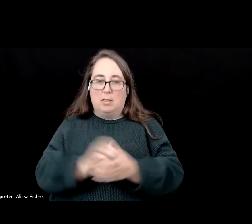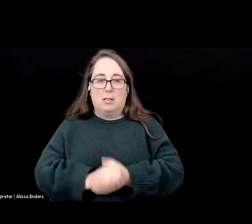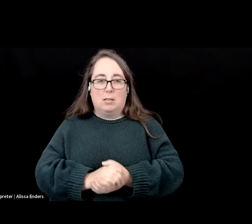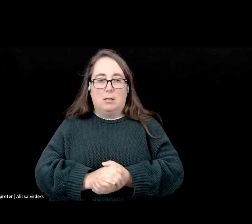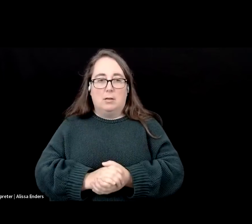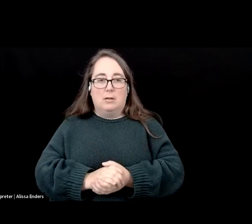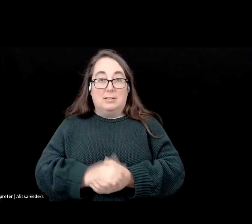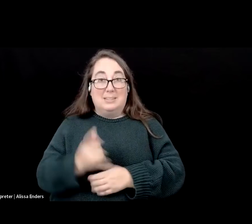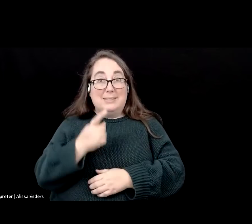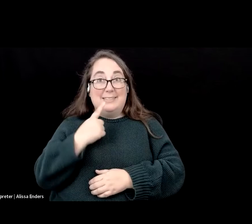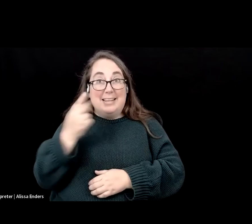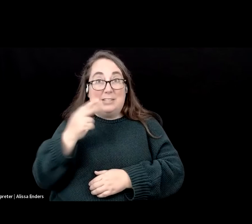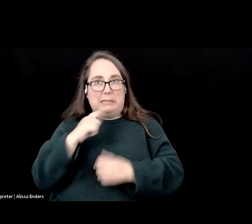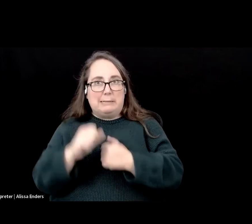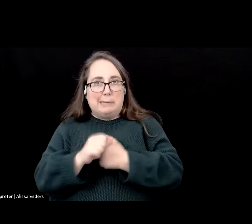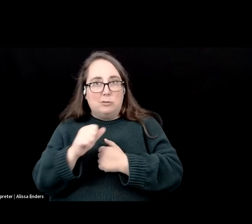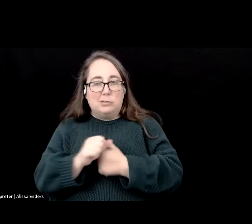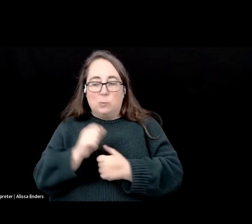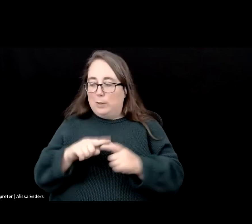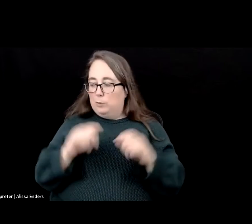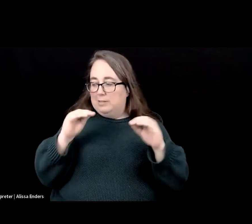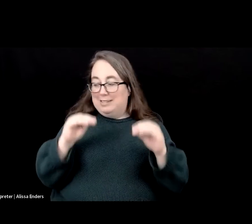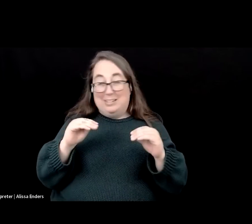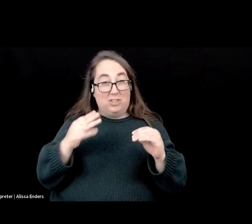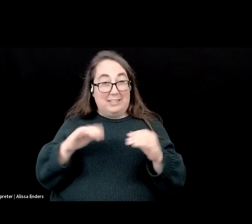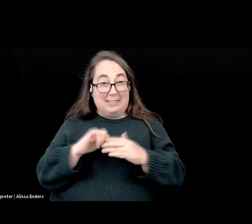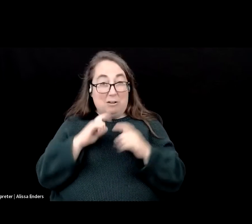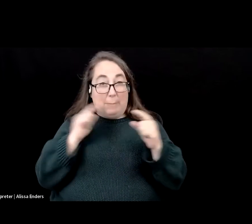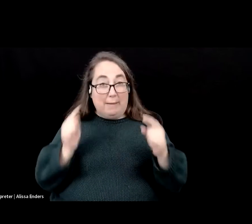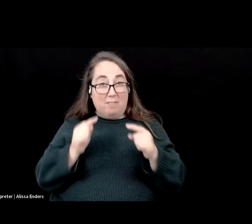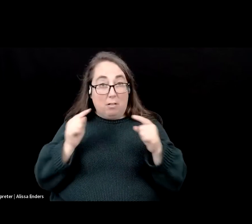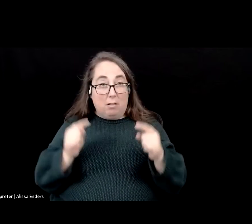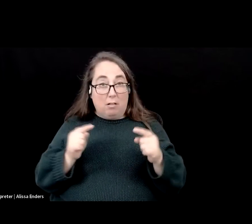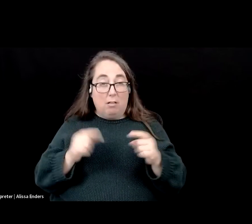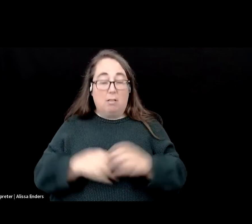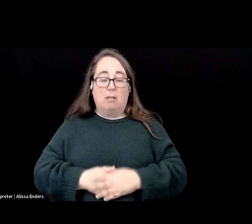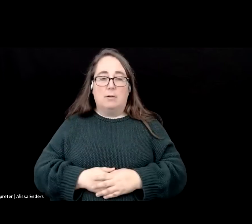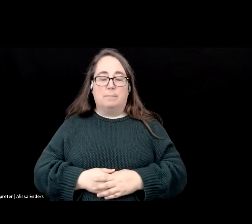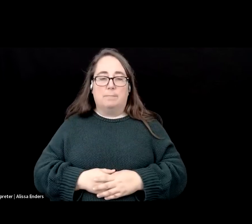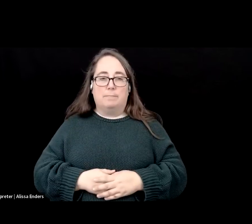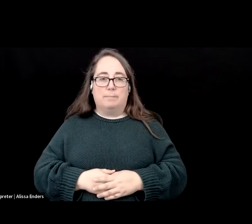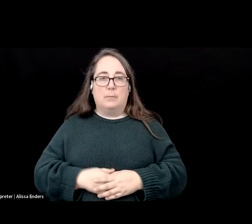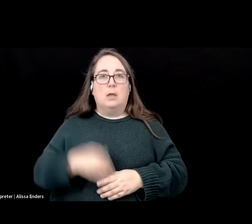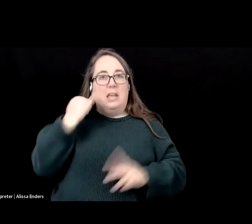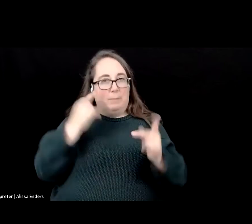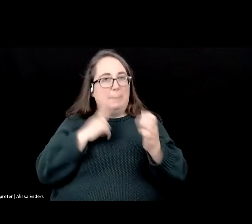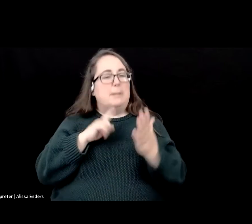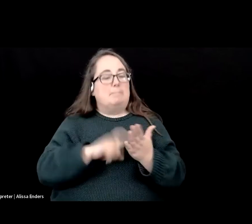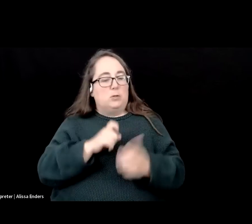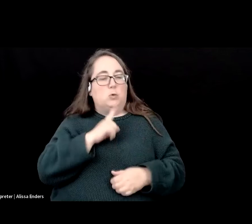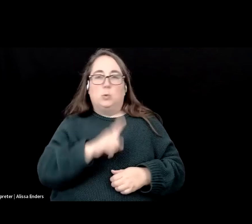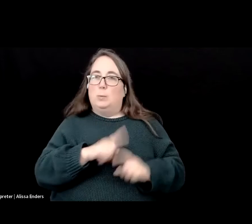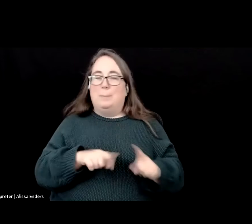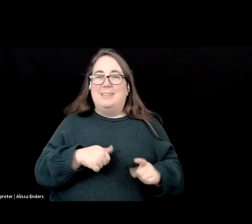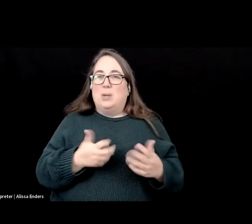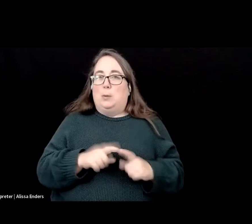dangerous. And when you teach things that are painful, you know, even if folks acknowledge that it's true, they don't want to think